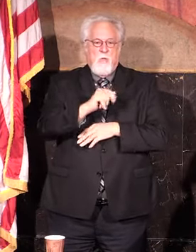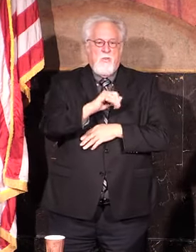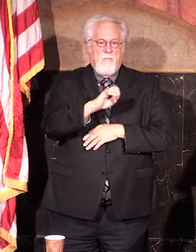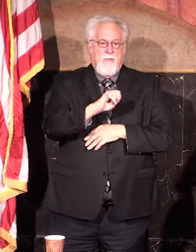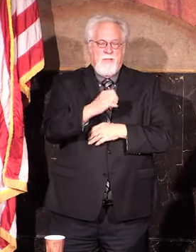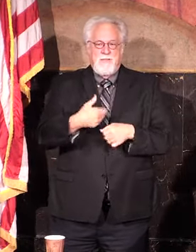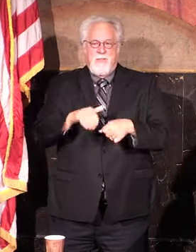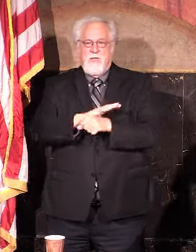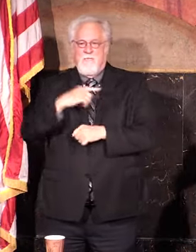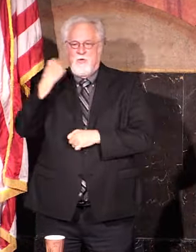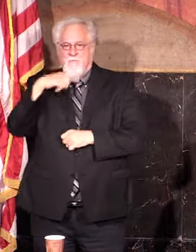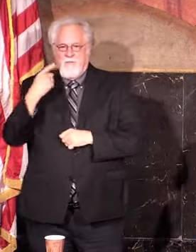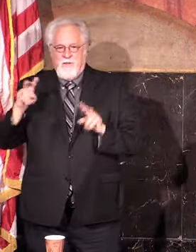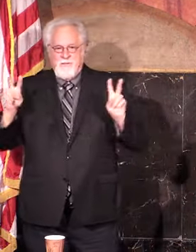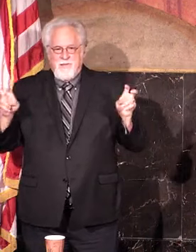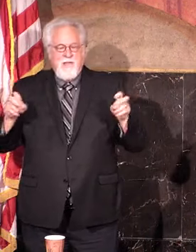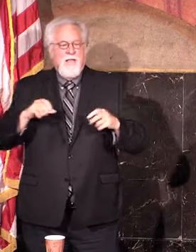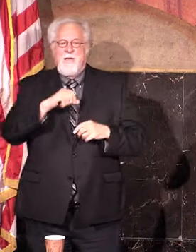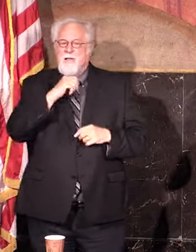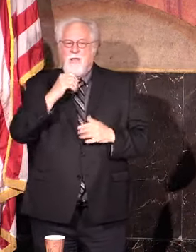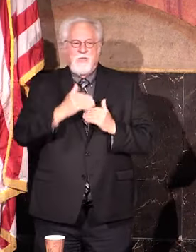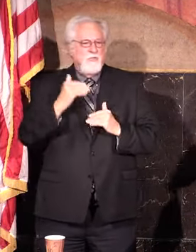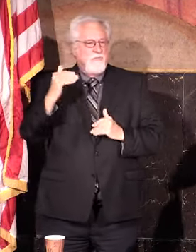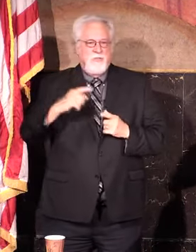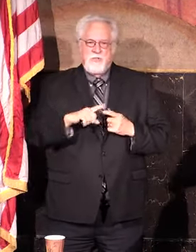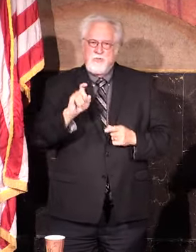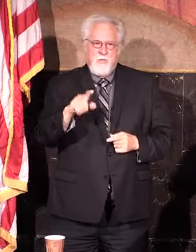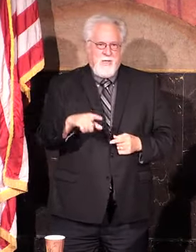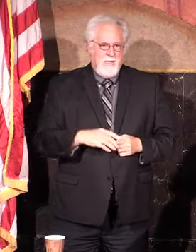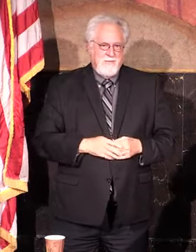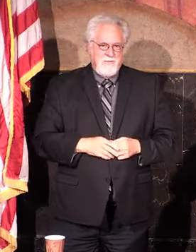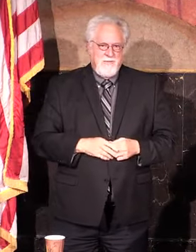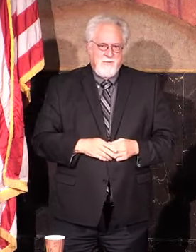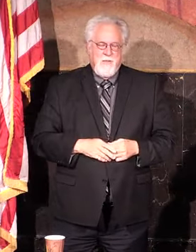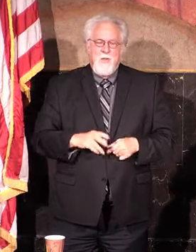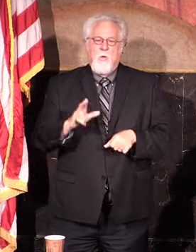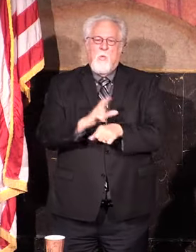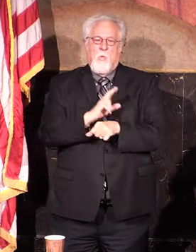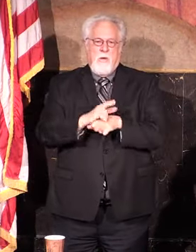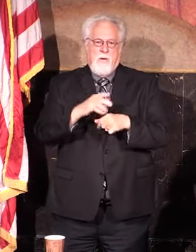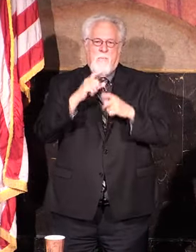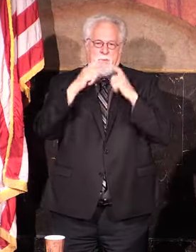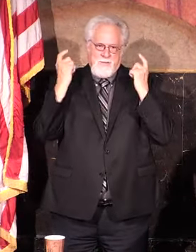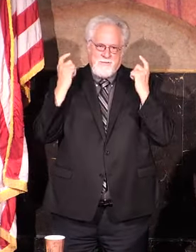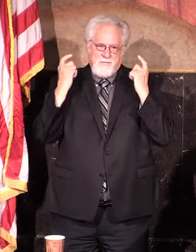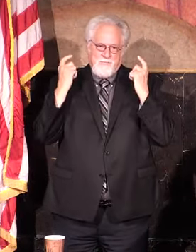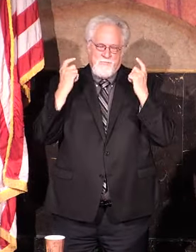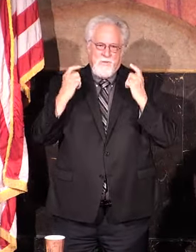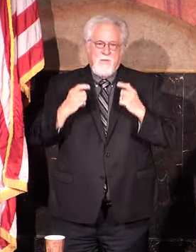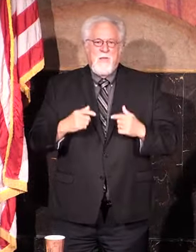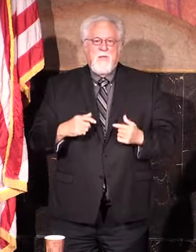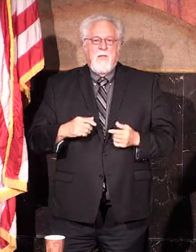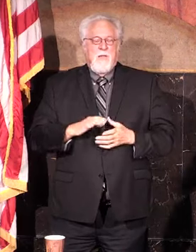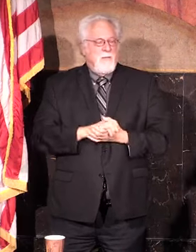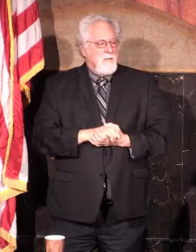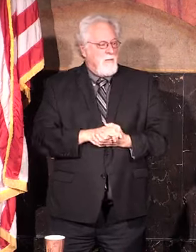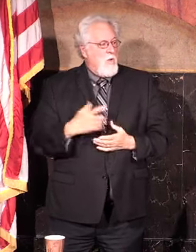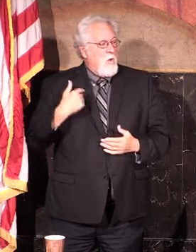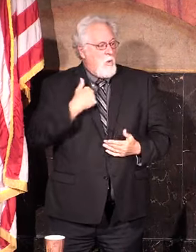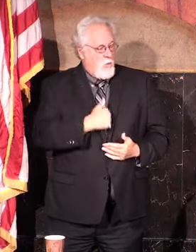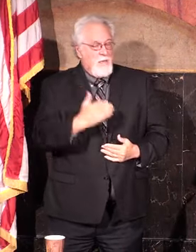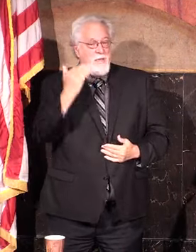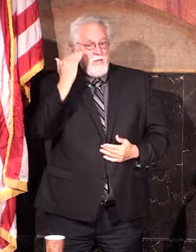face. It's not too much to ask, wear a mask. And why do I say that? We